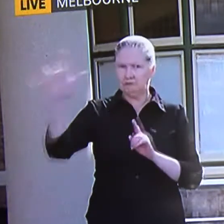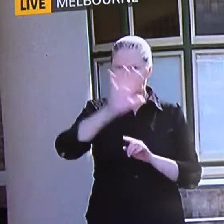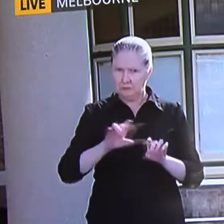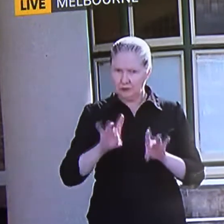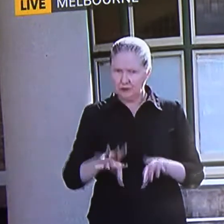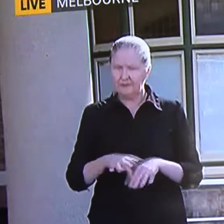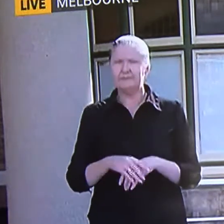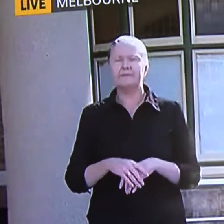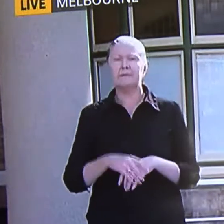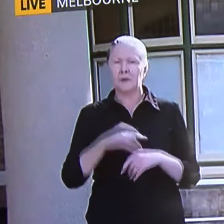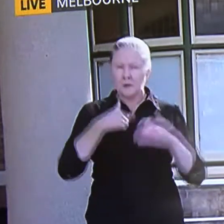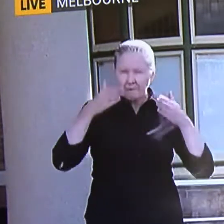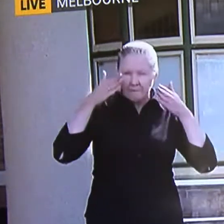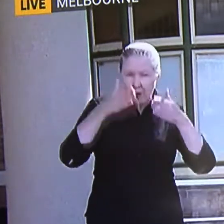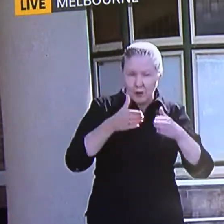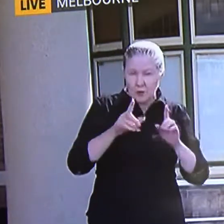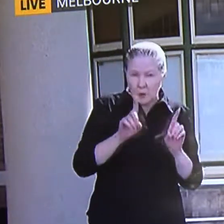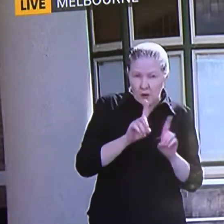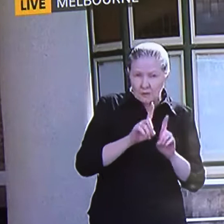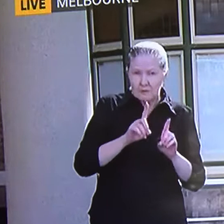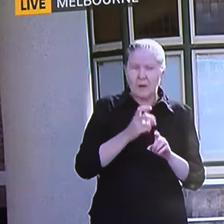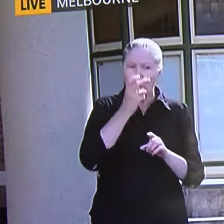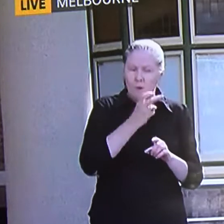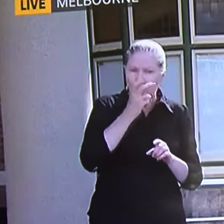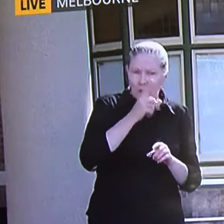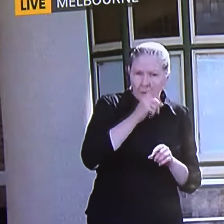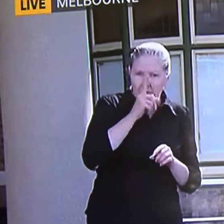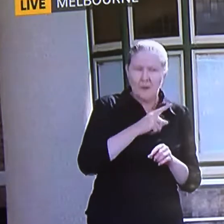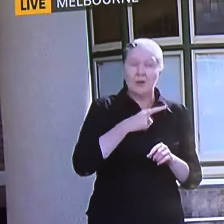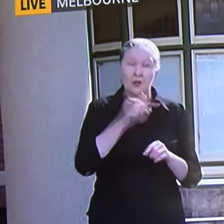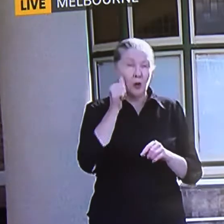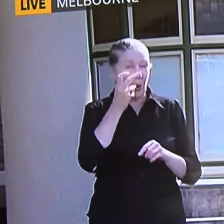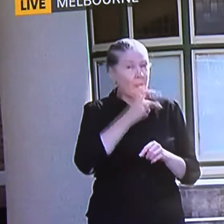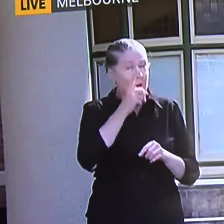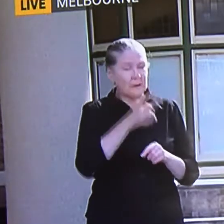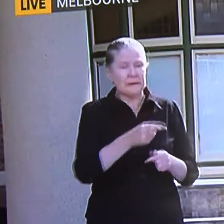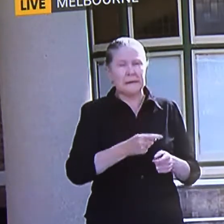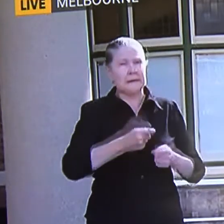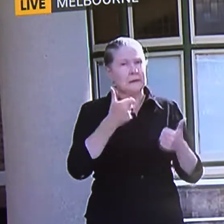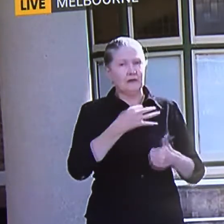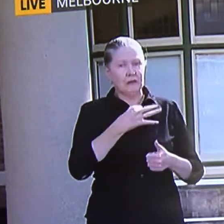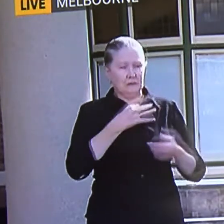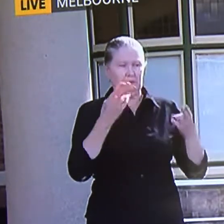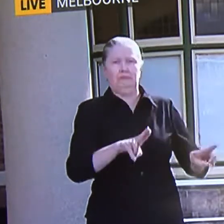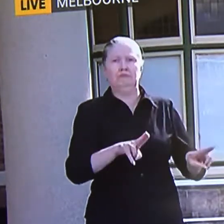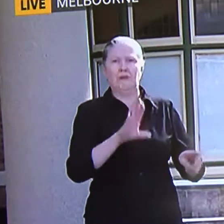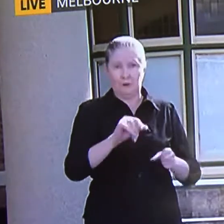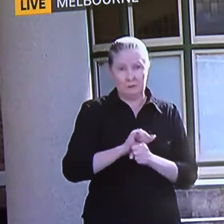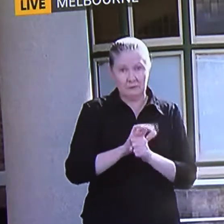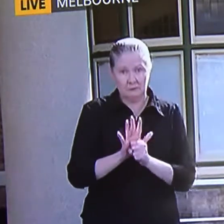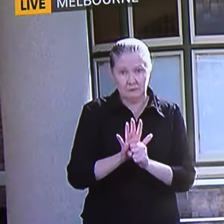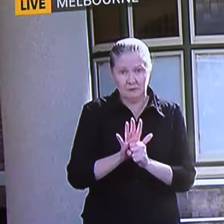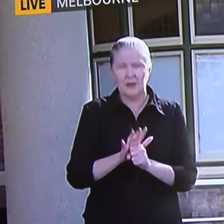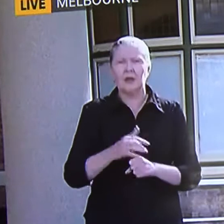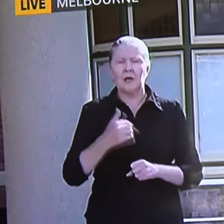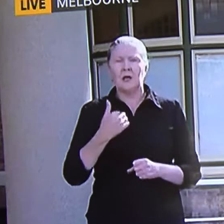of APRISE will be in aged care. Elderly people at the highest risk of dying from coronavirus, and we plan to